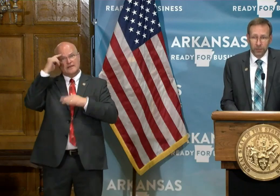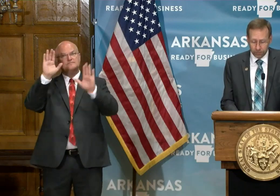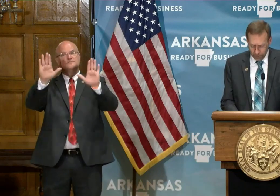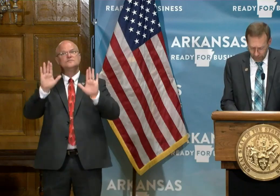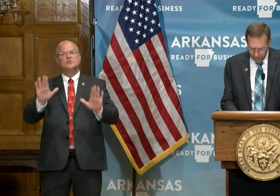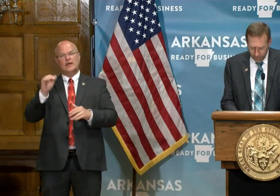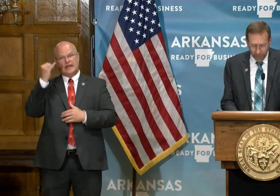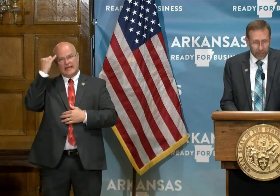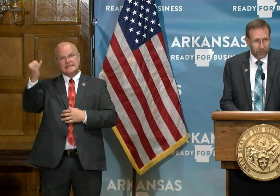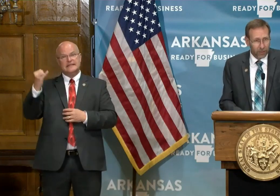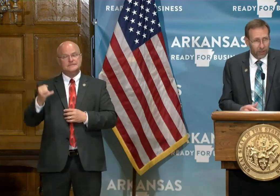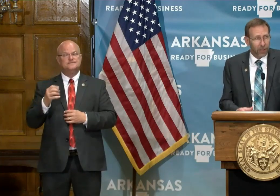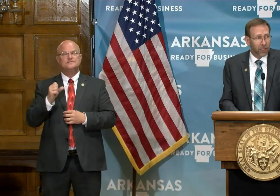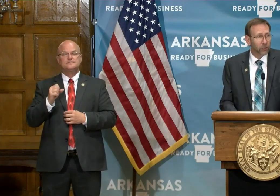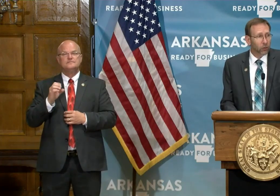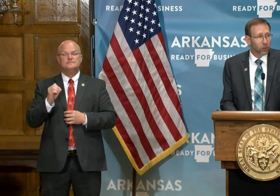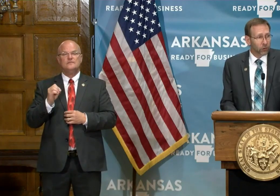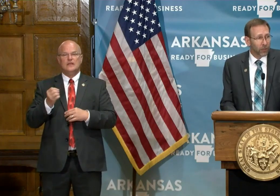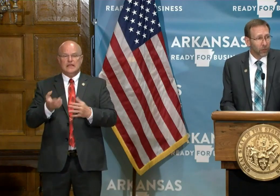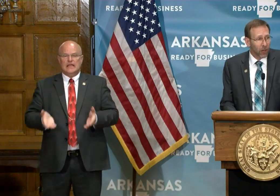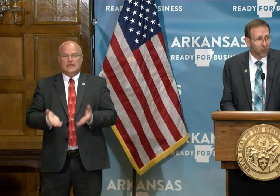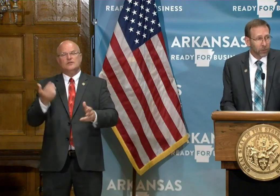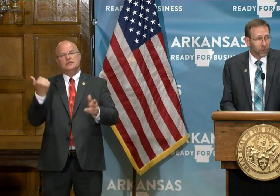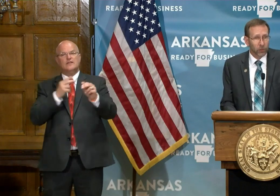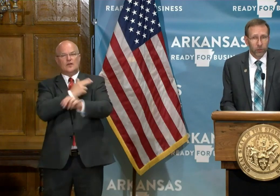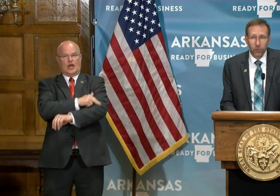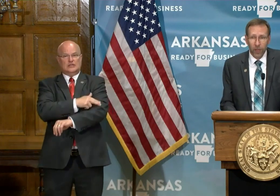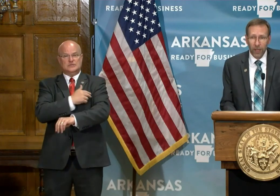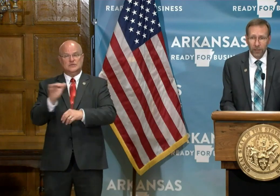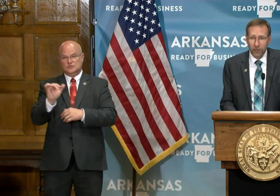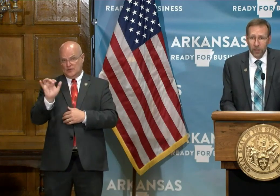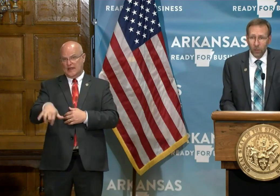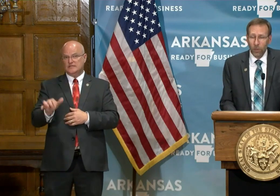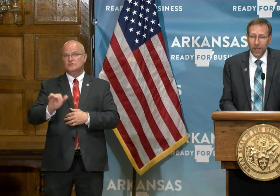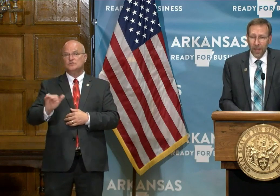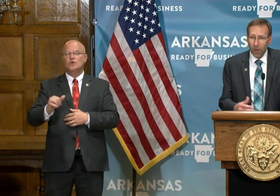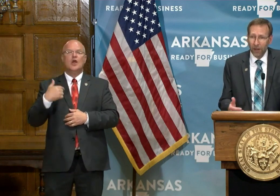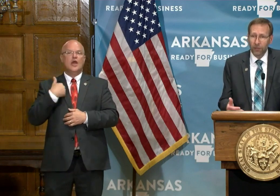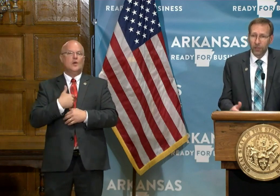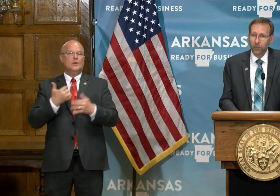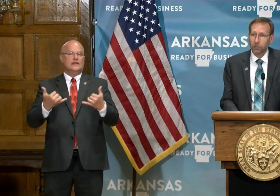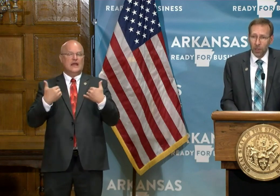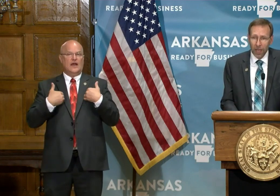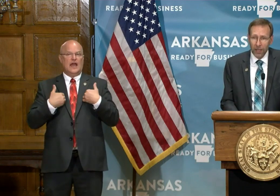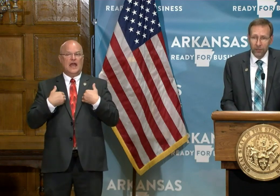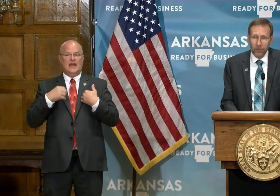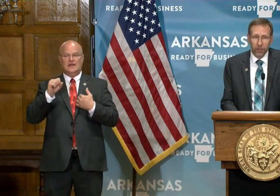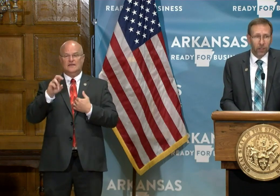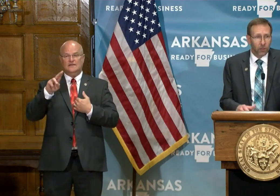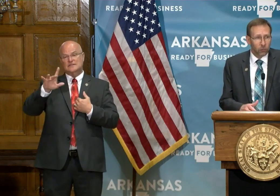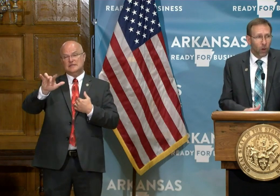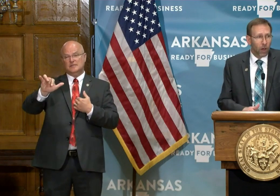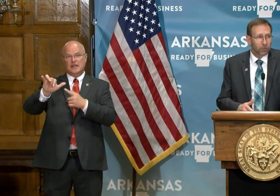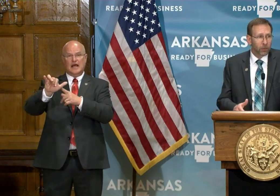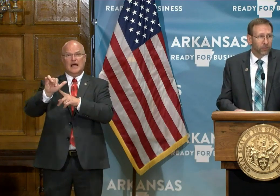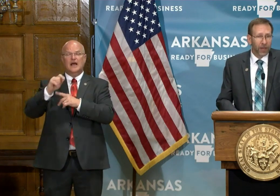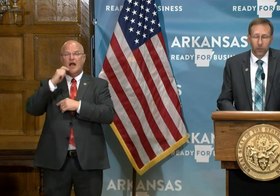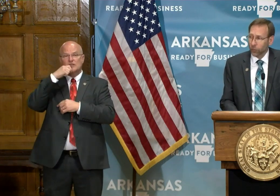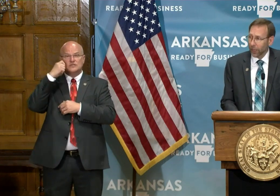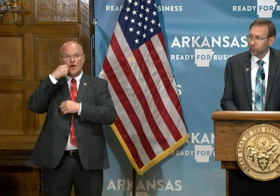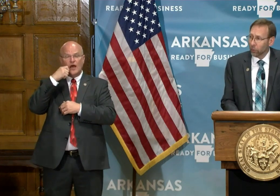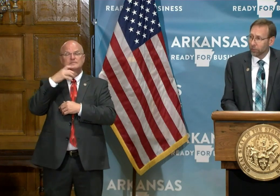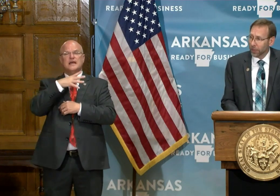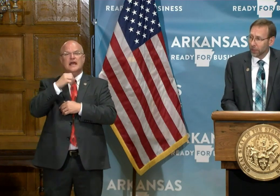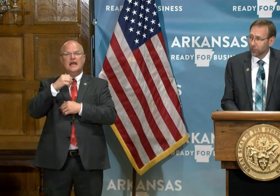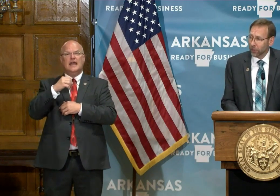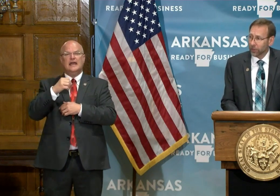great idea, and encouraging other hospitals to do that. And we now have a supply of the swabs and the